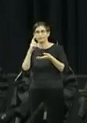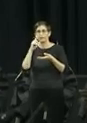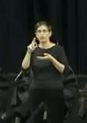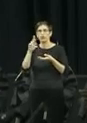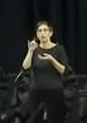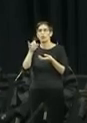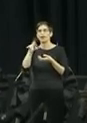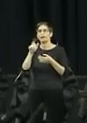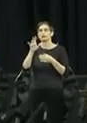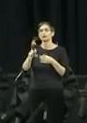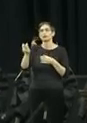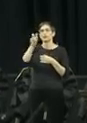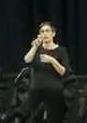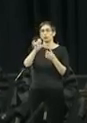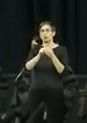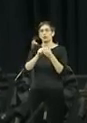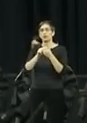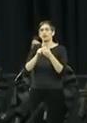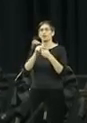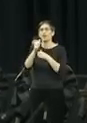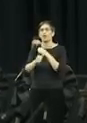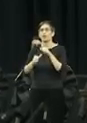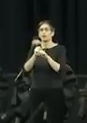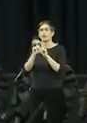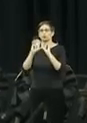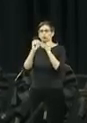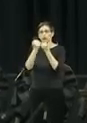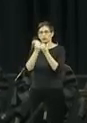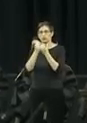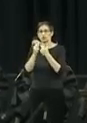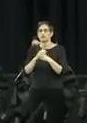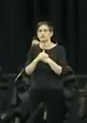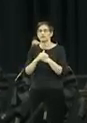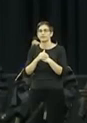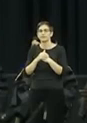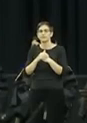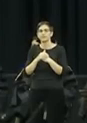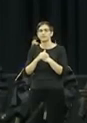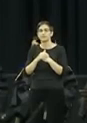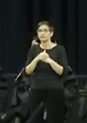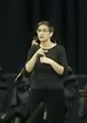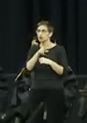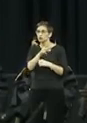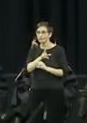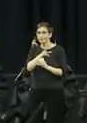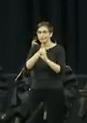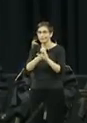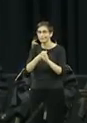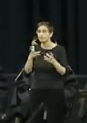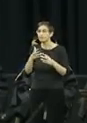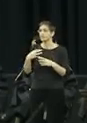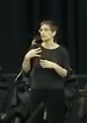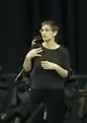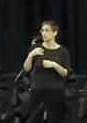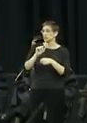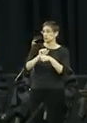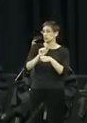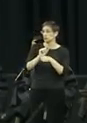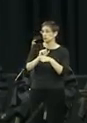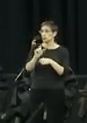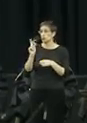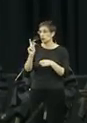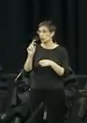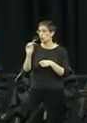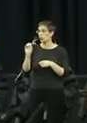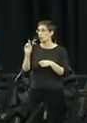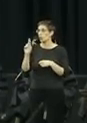of Iowa Alumni Association's Iowa Voyagers, where she participated in volunteer work at an